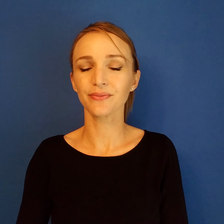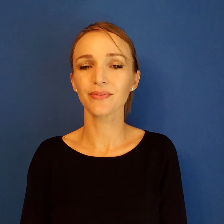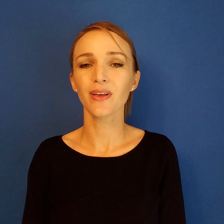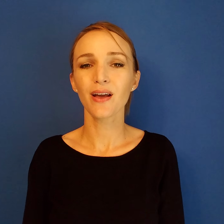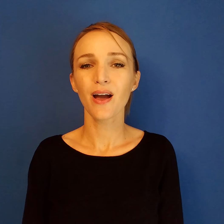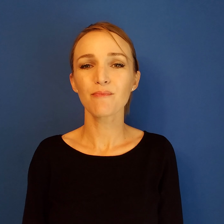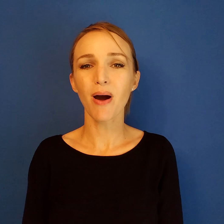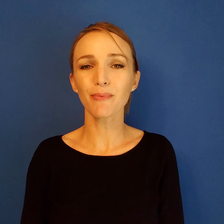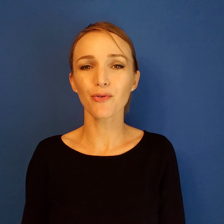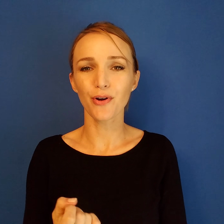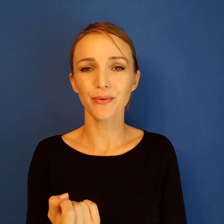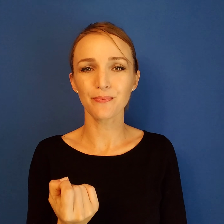Popcorn.